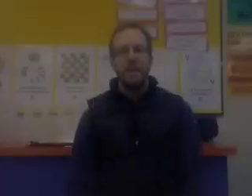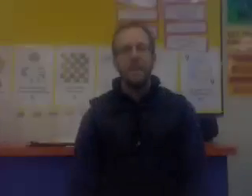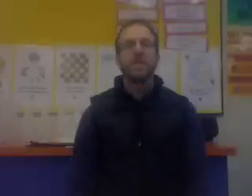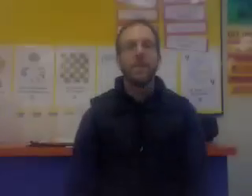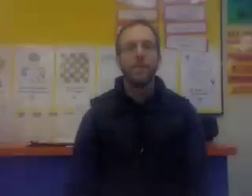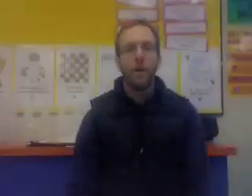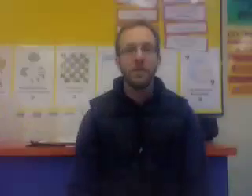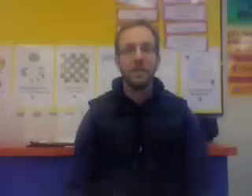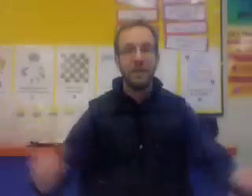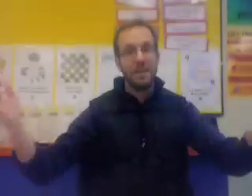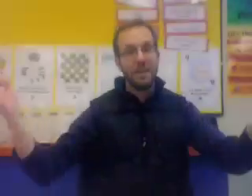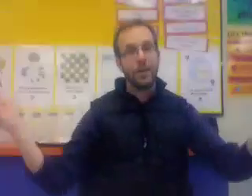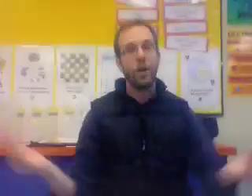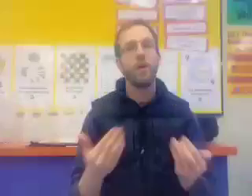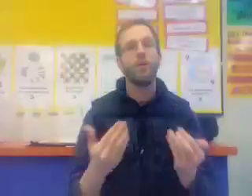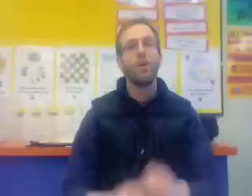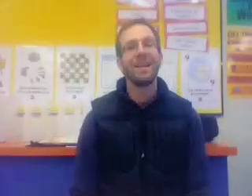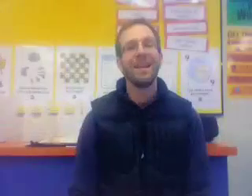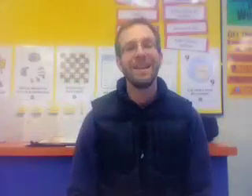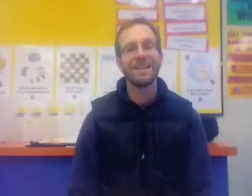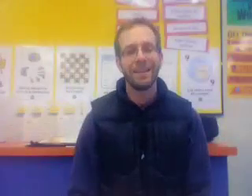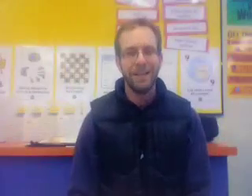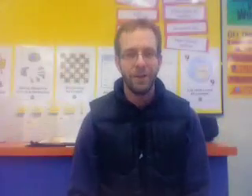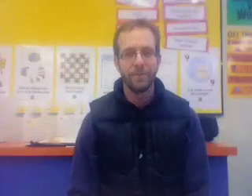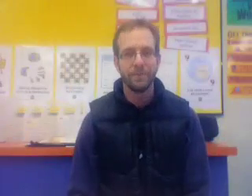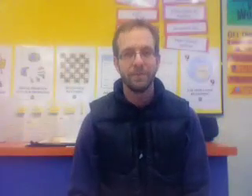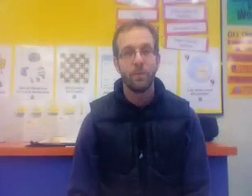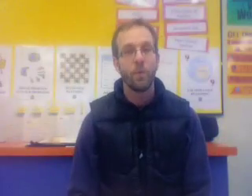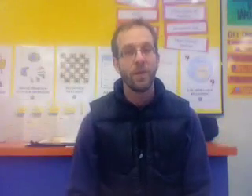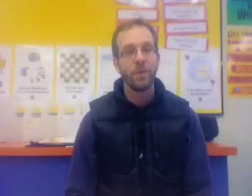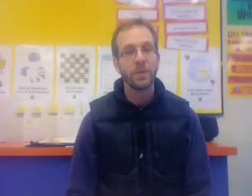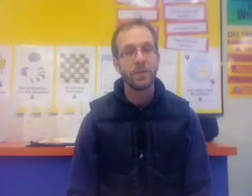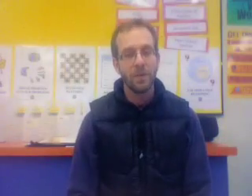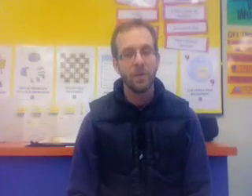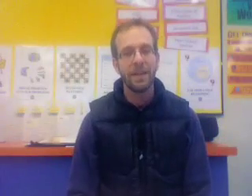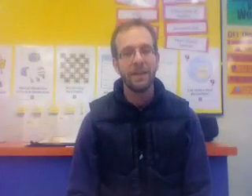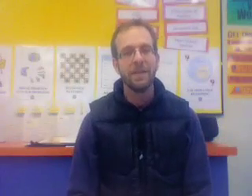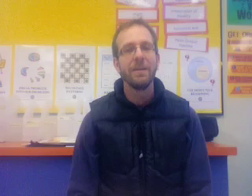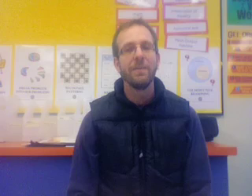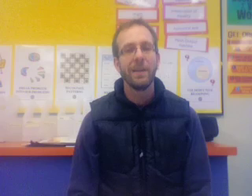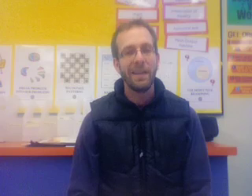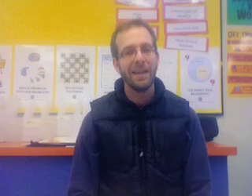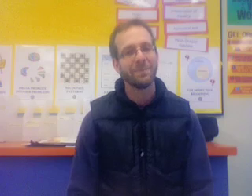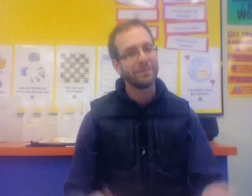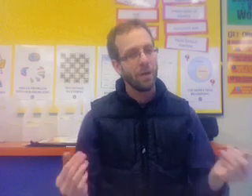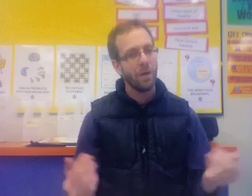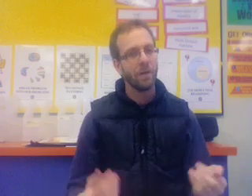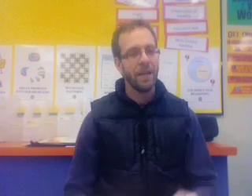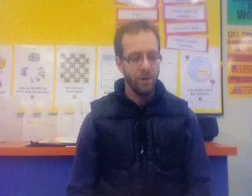Now the tough part. Let's put all four lines together. We're going to do it slowly, but again, all together.